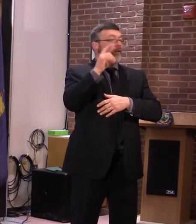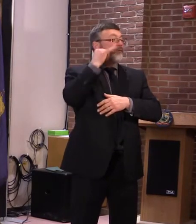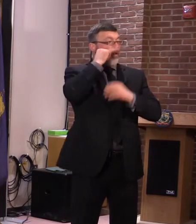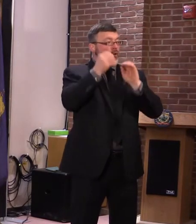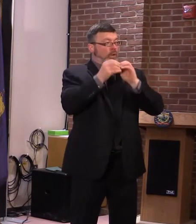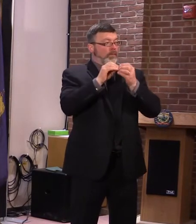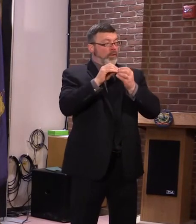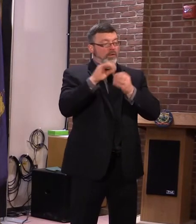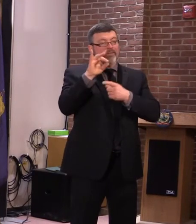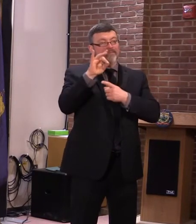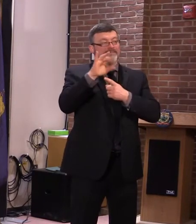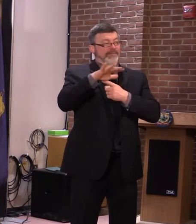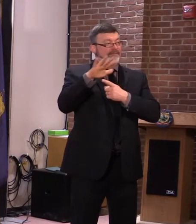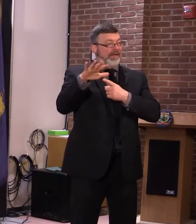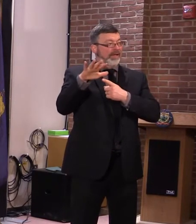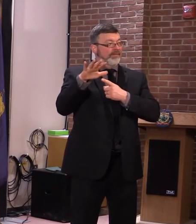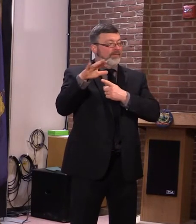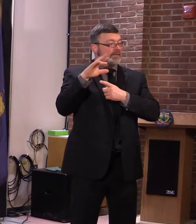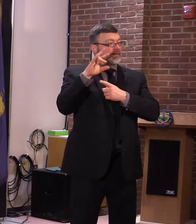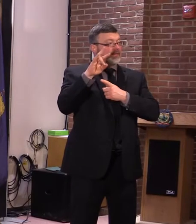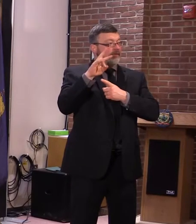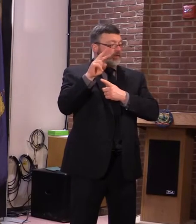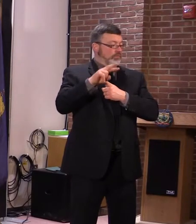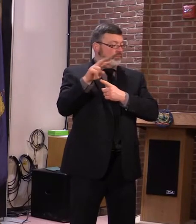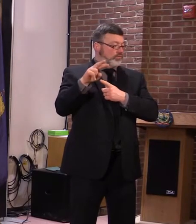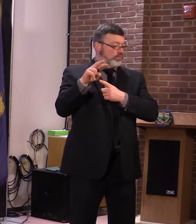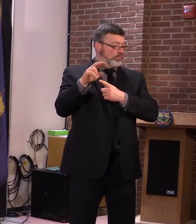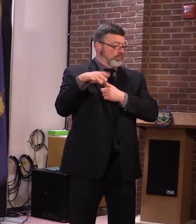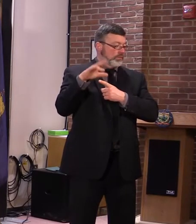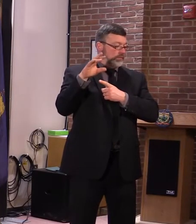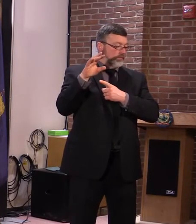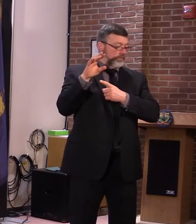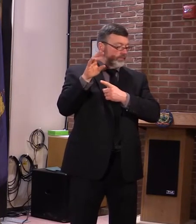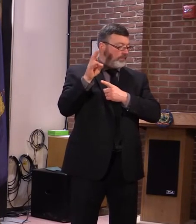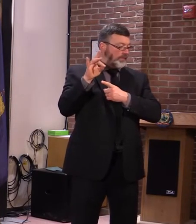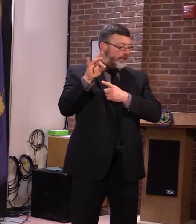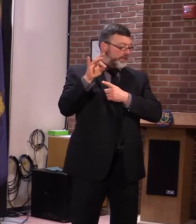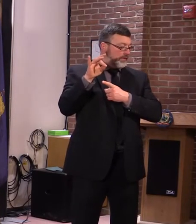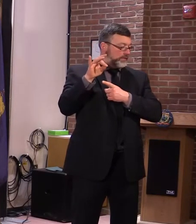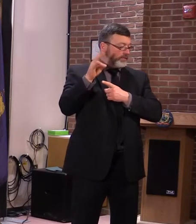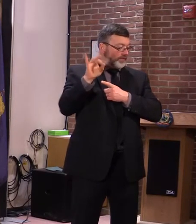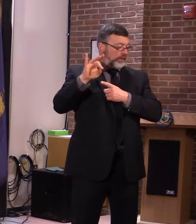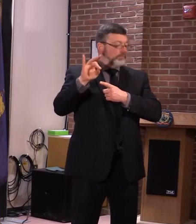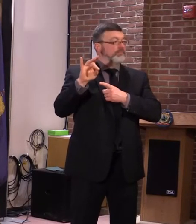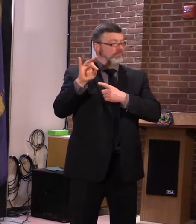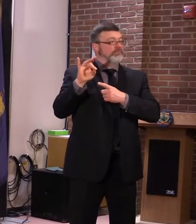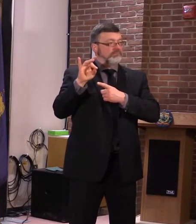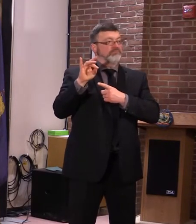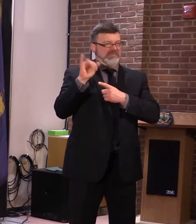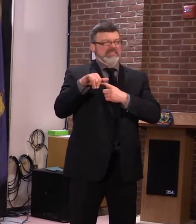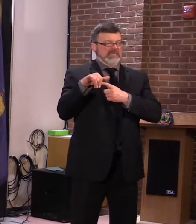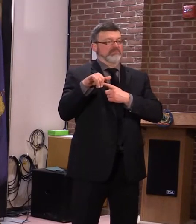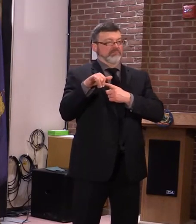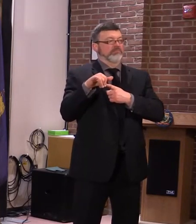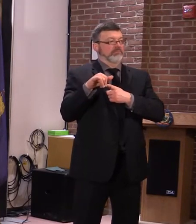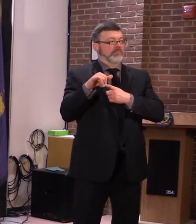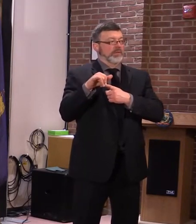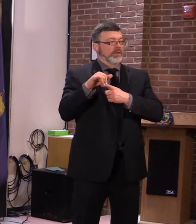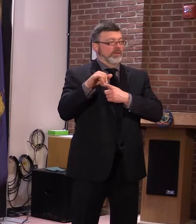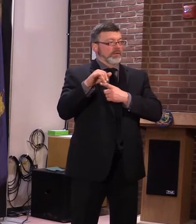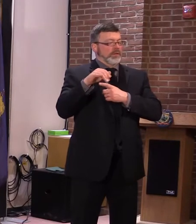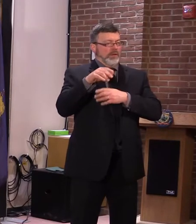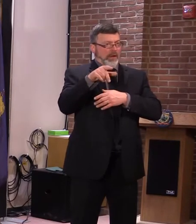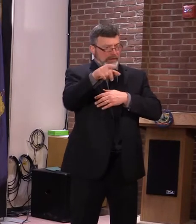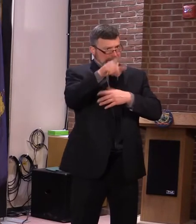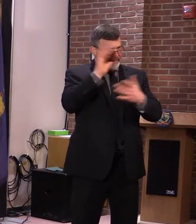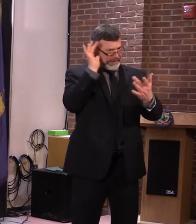855-722-7878 if you're interested in finding out more about when it's appropriate to test and when not. On contact